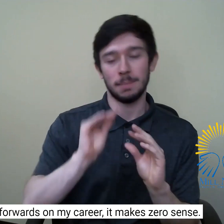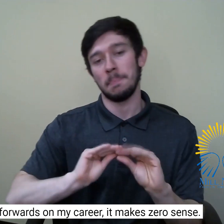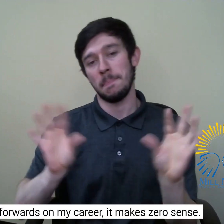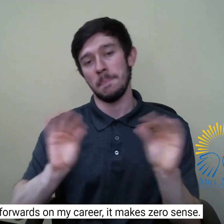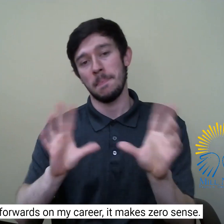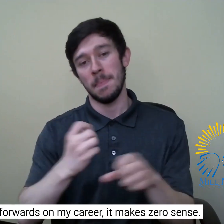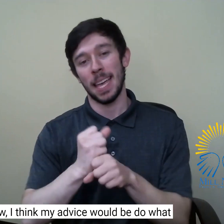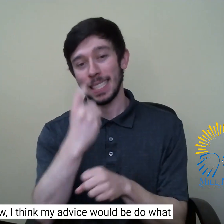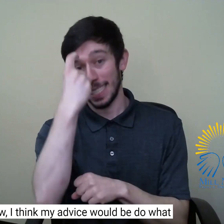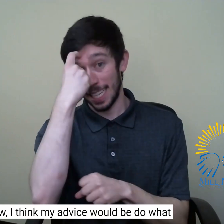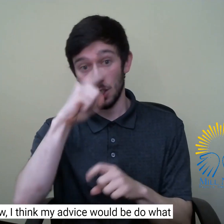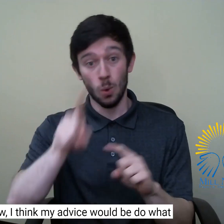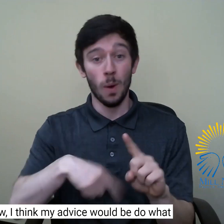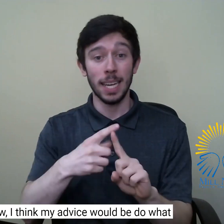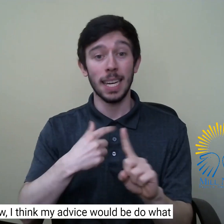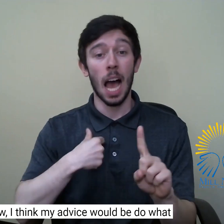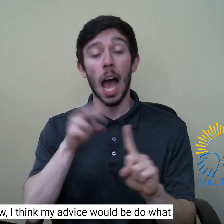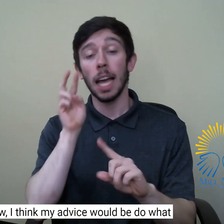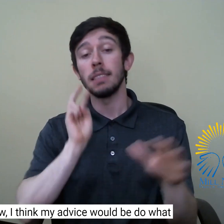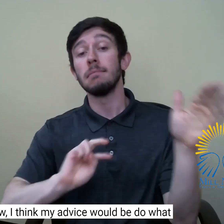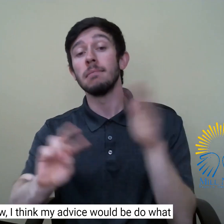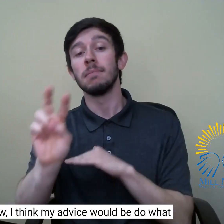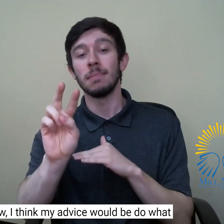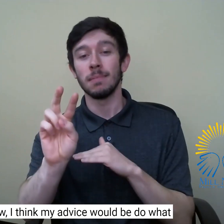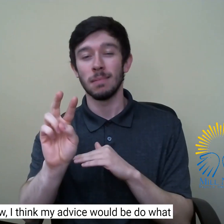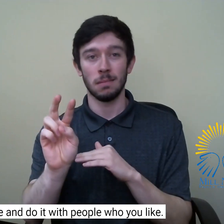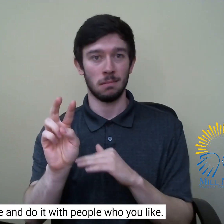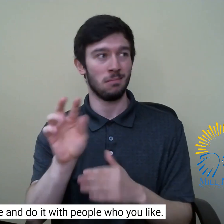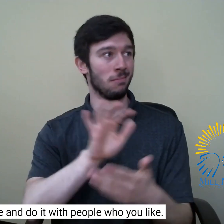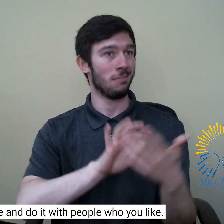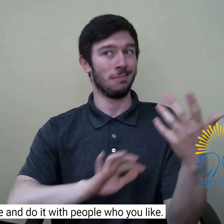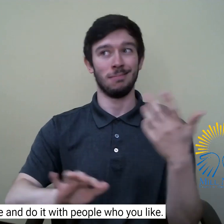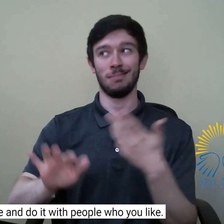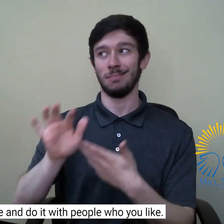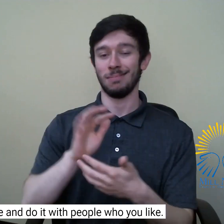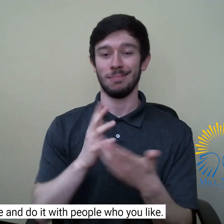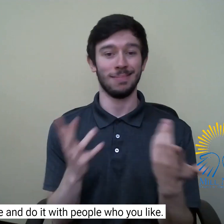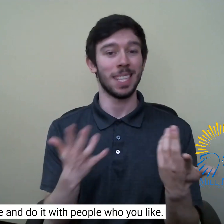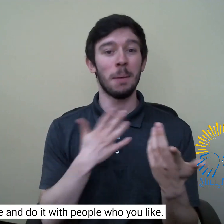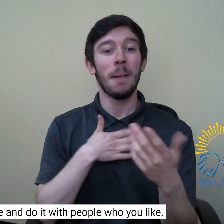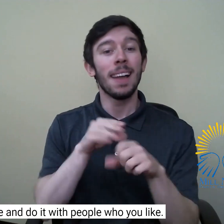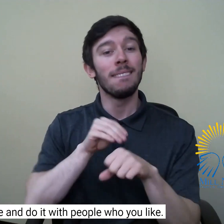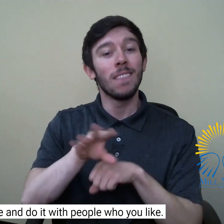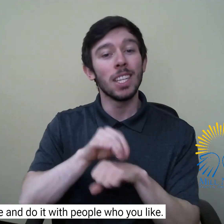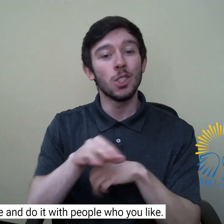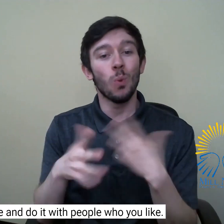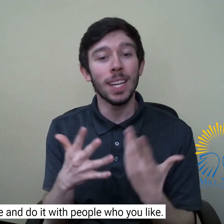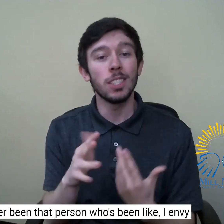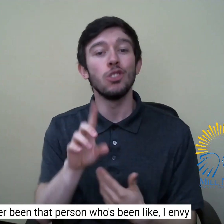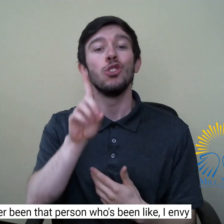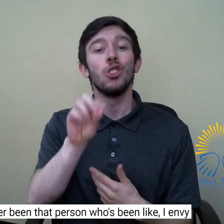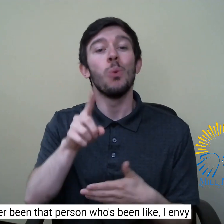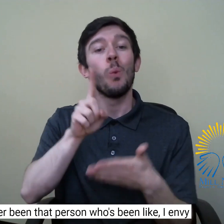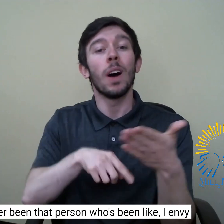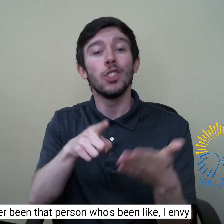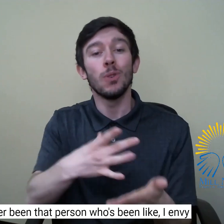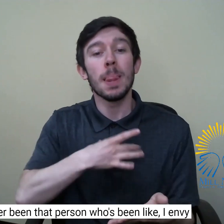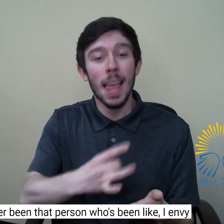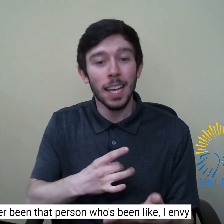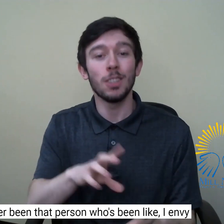zero sense. I think my advice would be do what you like and do it with people who you like. And I've never been that